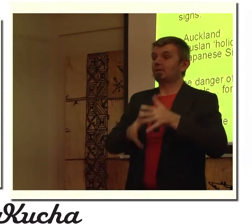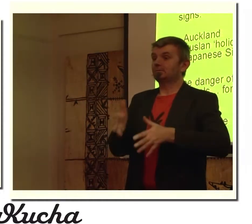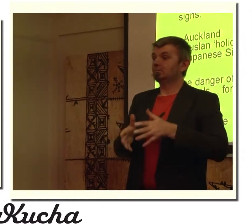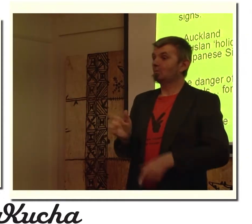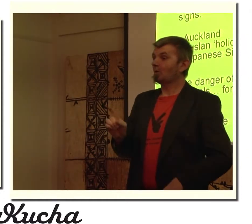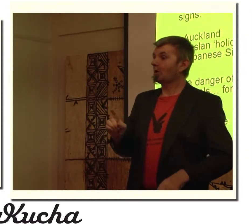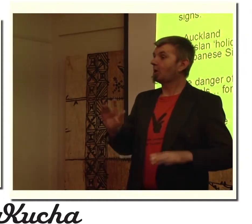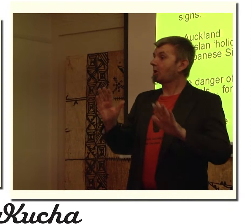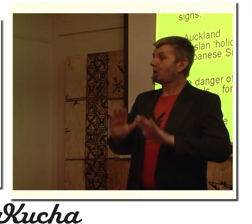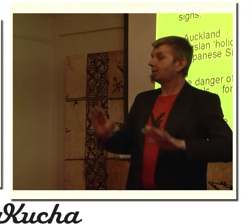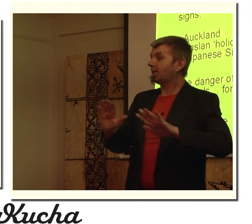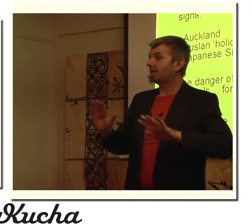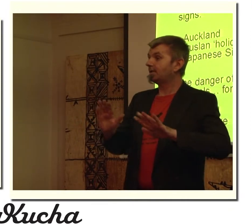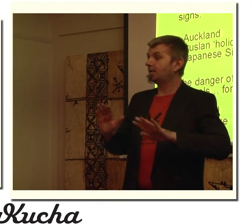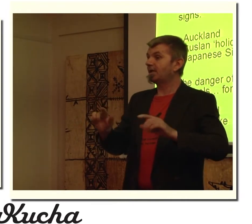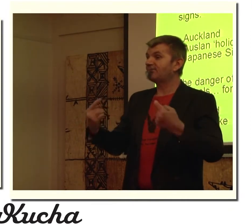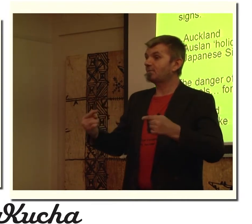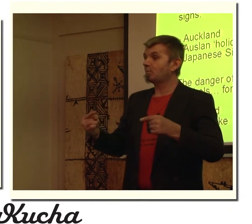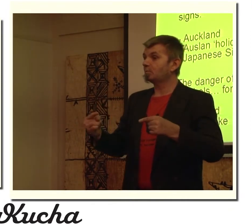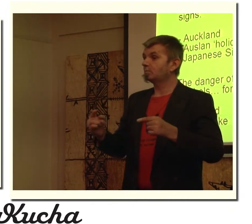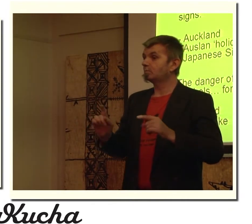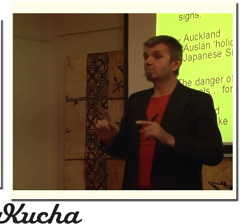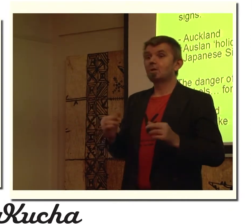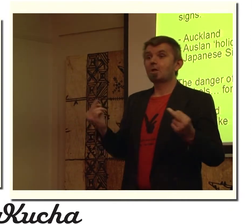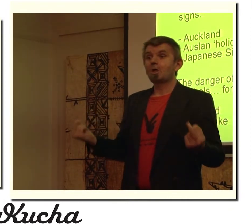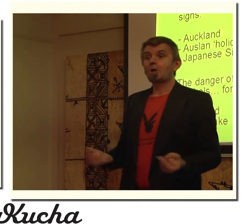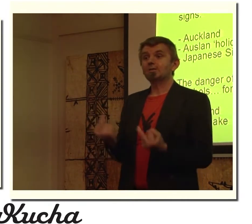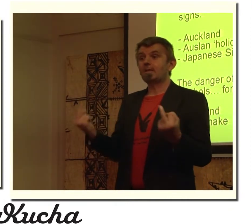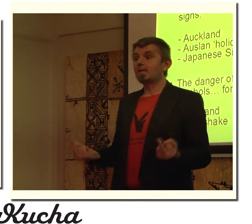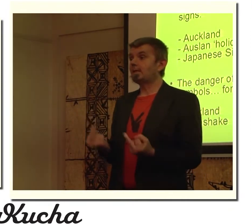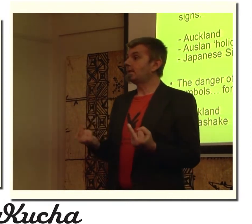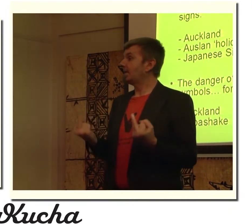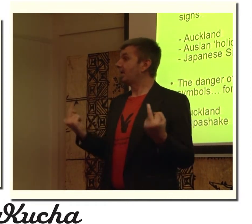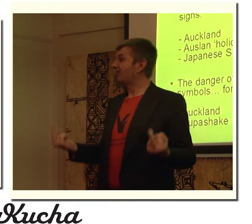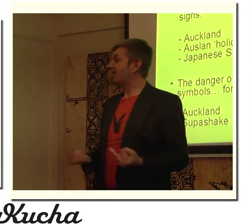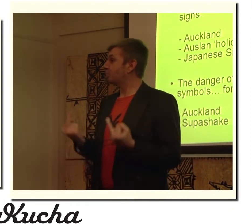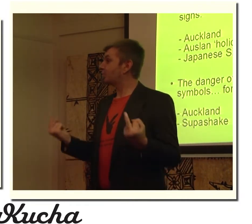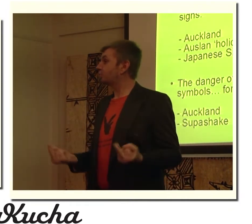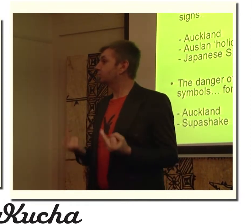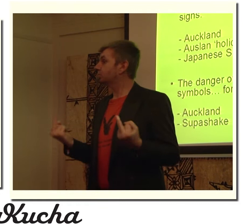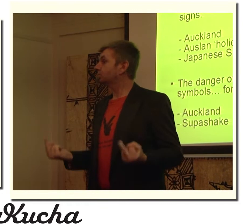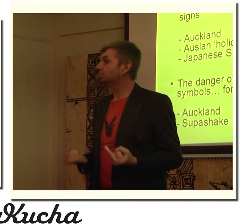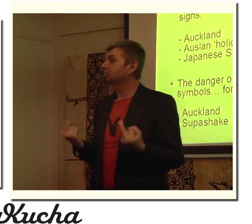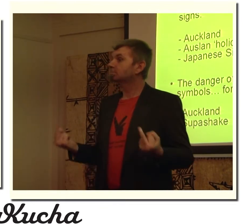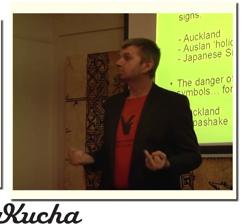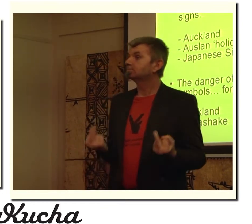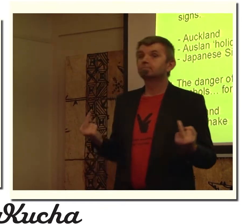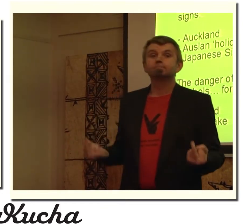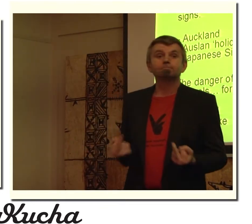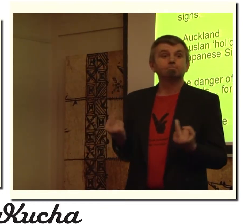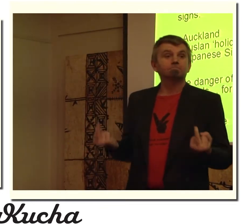Now, if you were in Australia, this is our sign for holiday. This is the Australian sign for holiday.